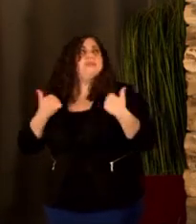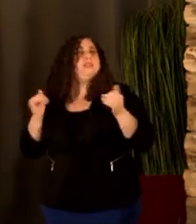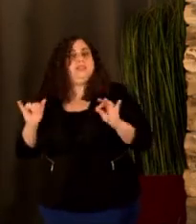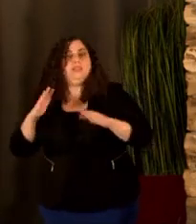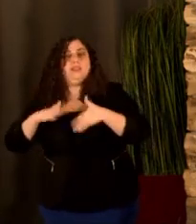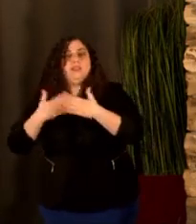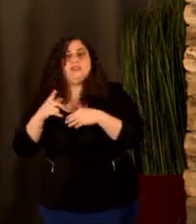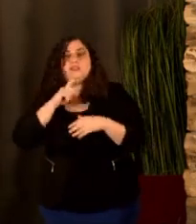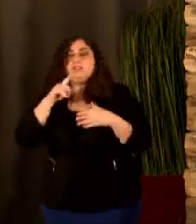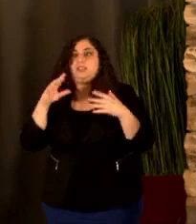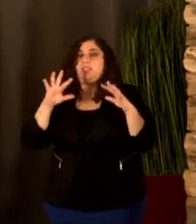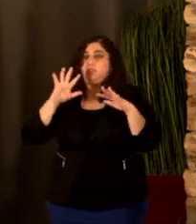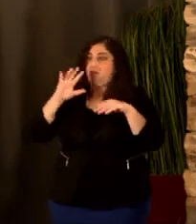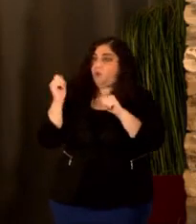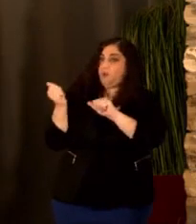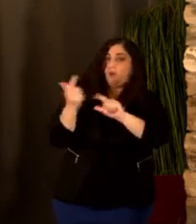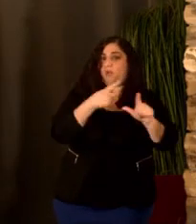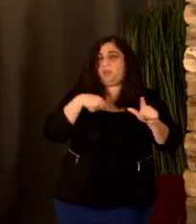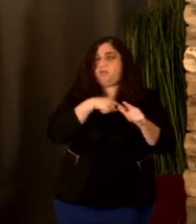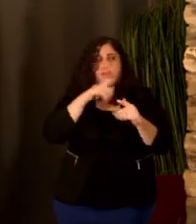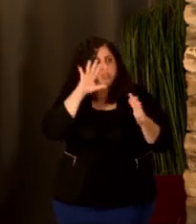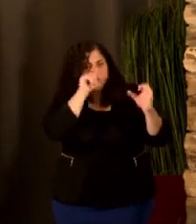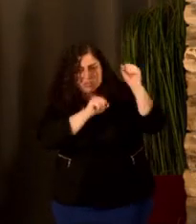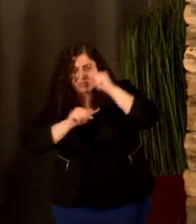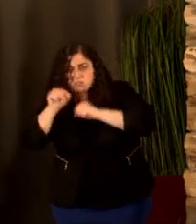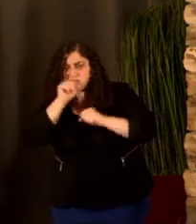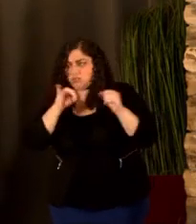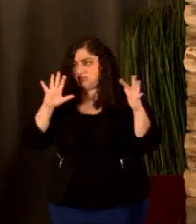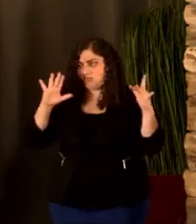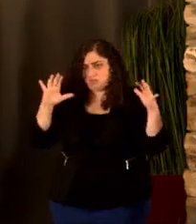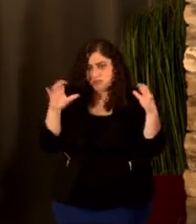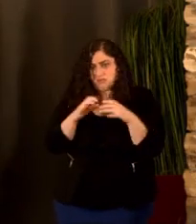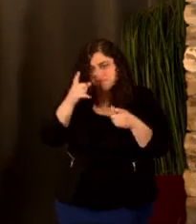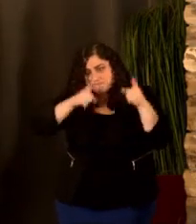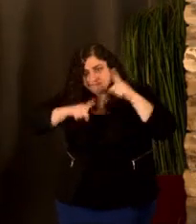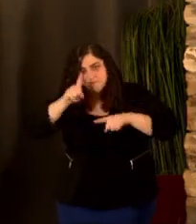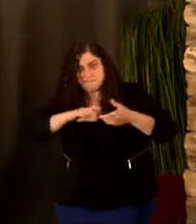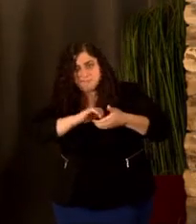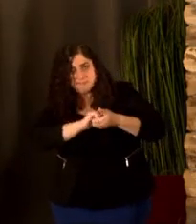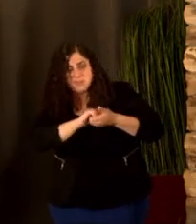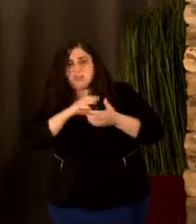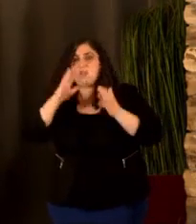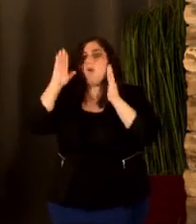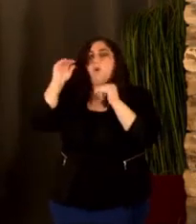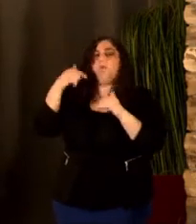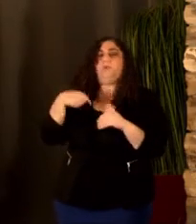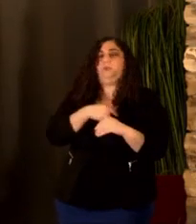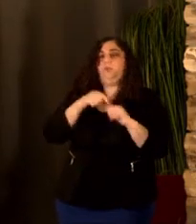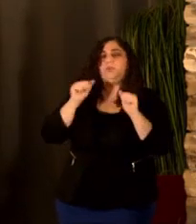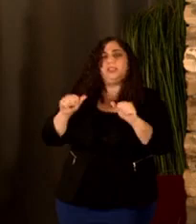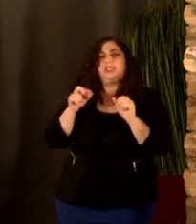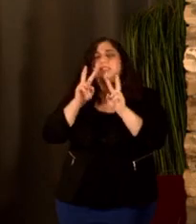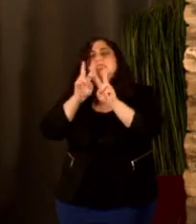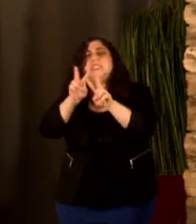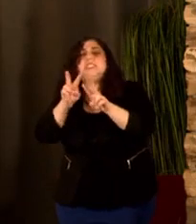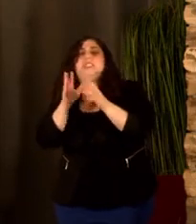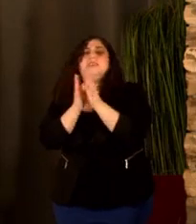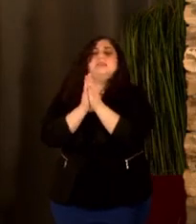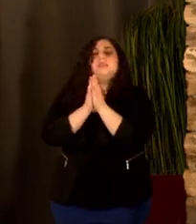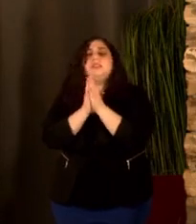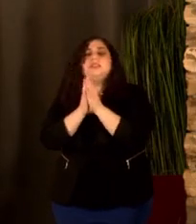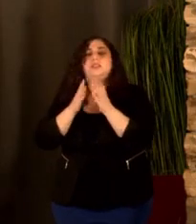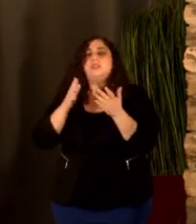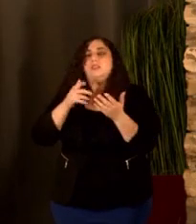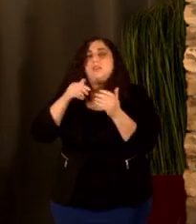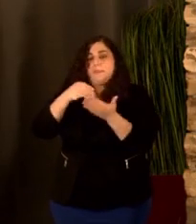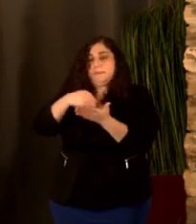comprehensive strategy to the legislature, in hope and expectation that we can drive this through the budget